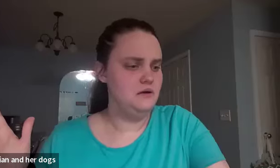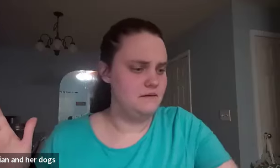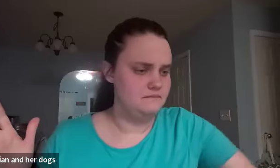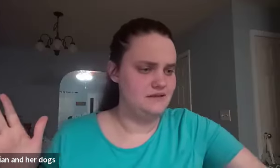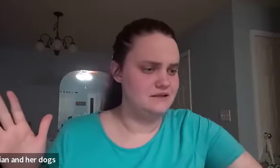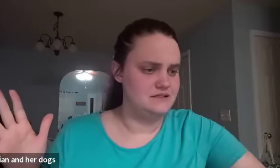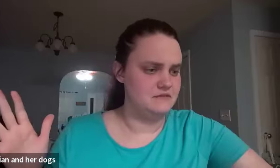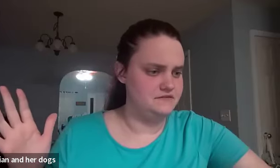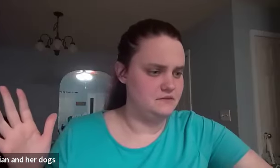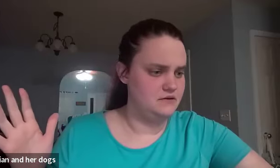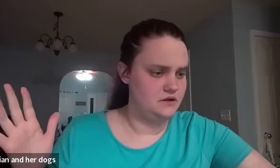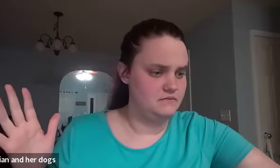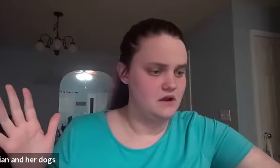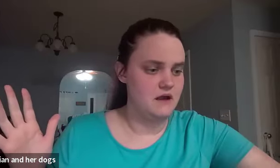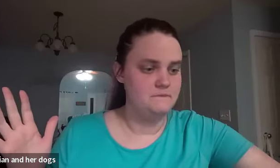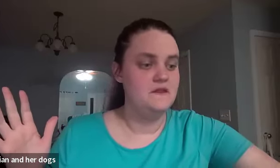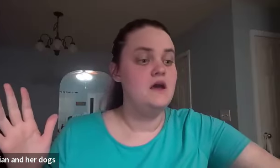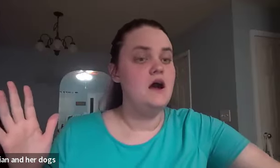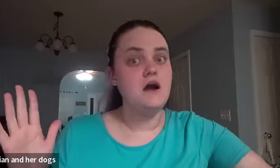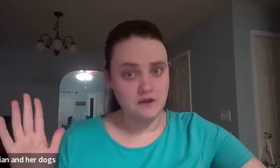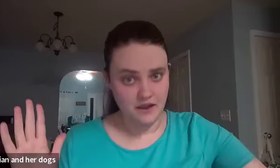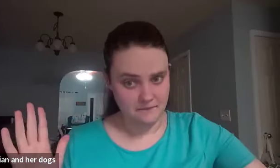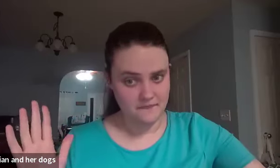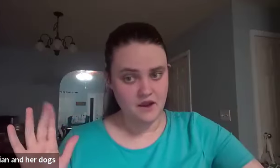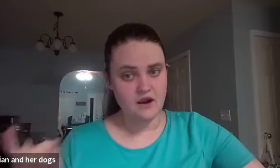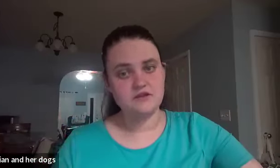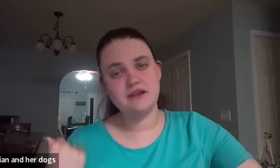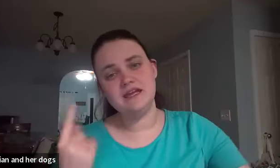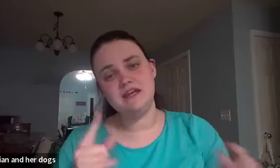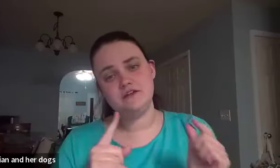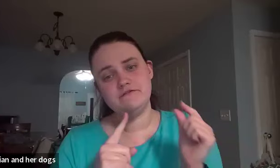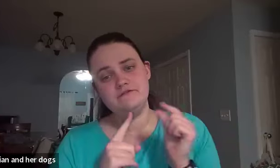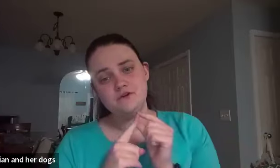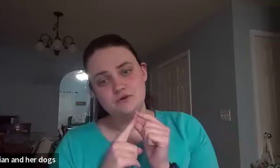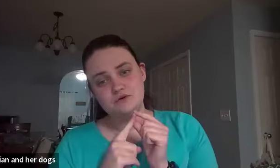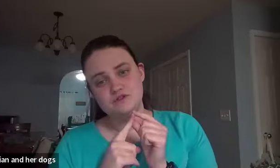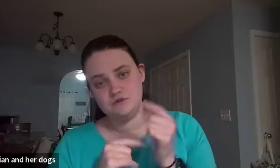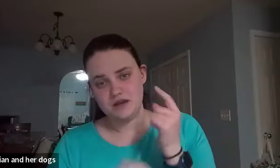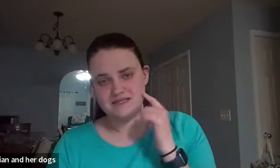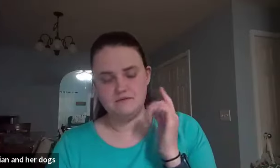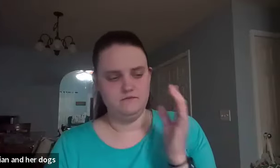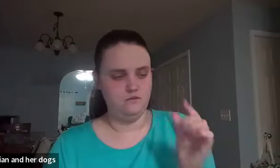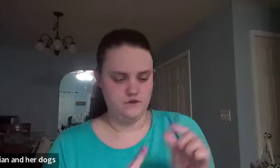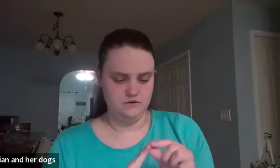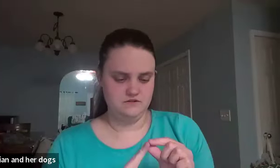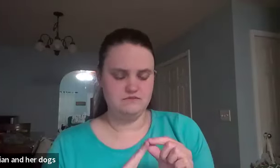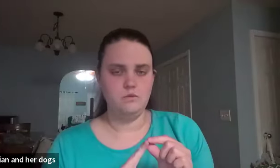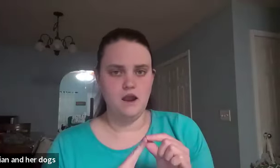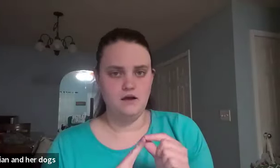Okay, my list left me. Hold on. All right. Okay. Are there any other foods you guys can foods?